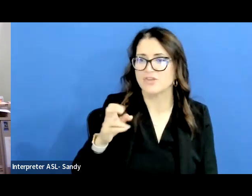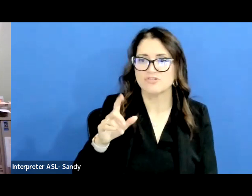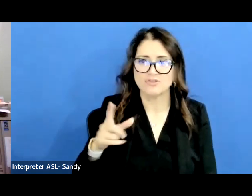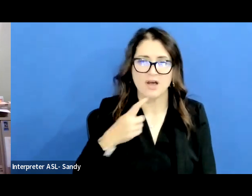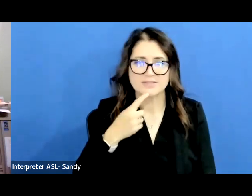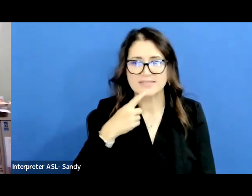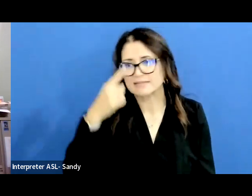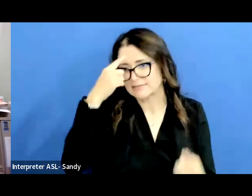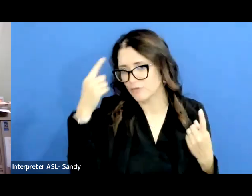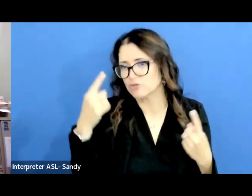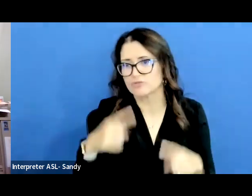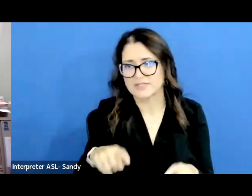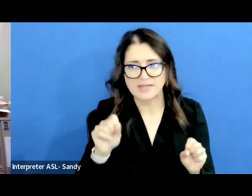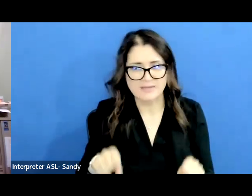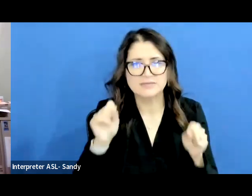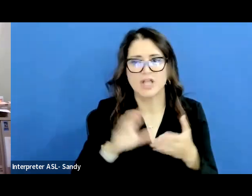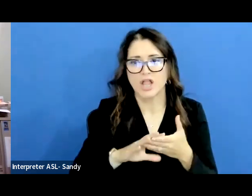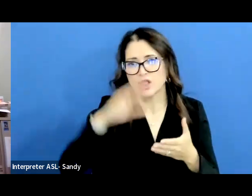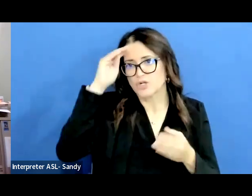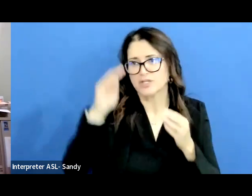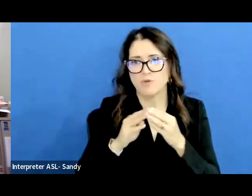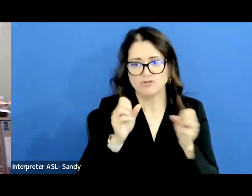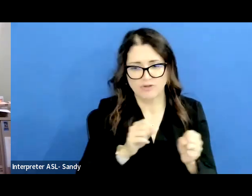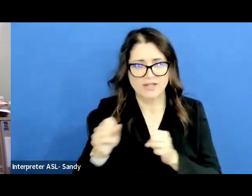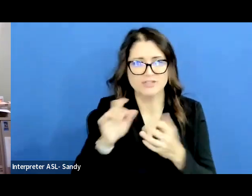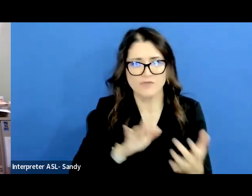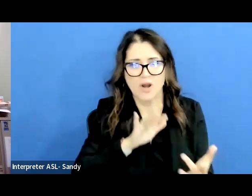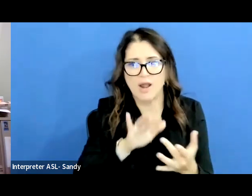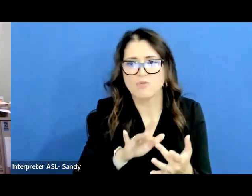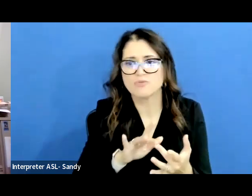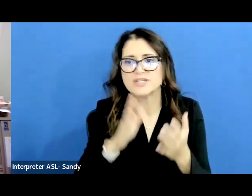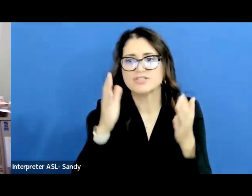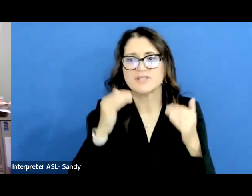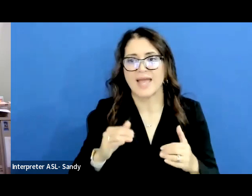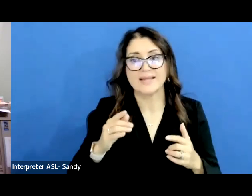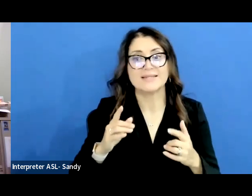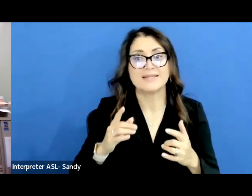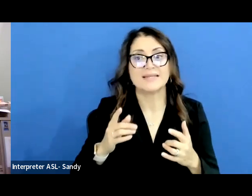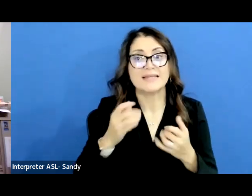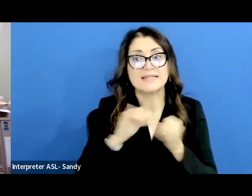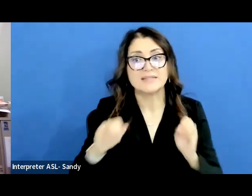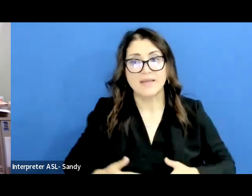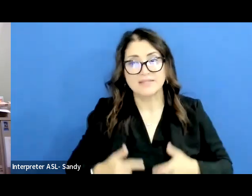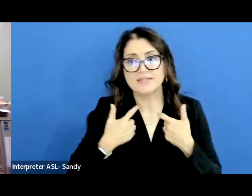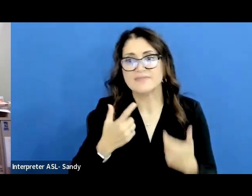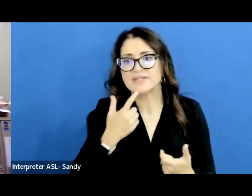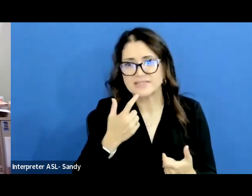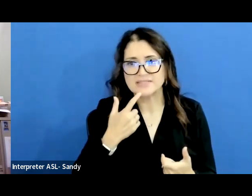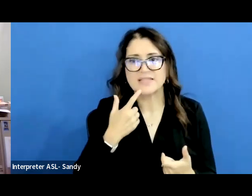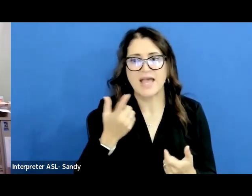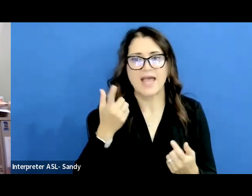strategies. Independent living, meeting people where they are is far more important than just offering them